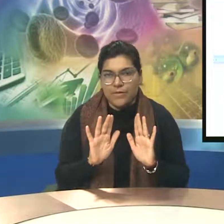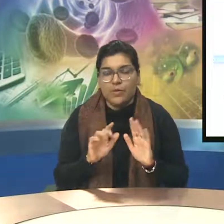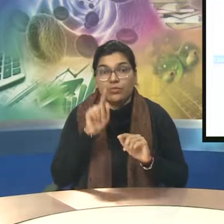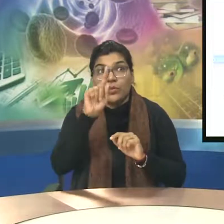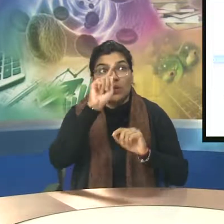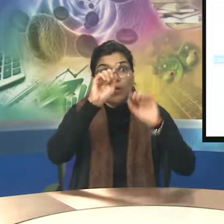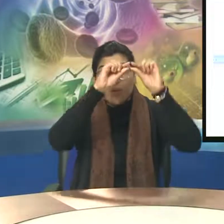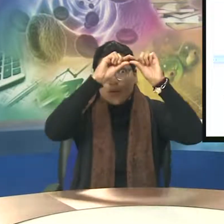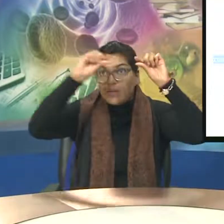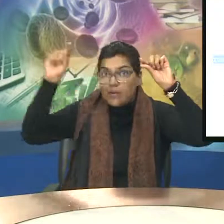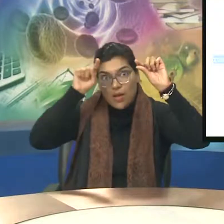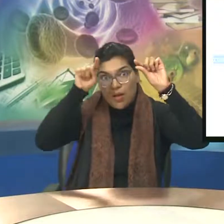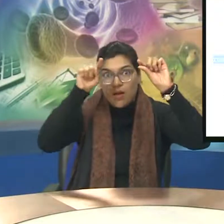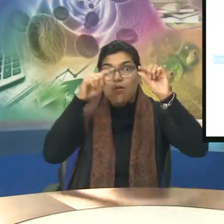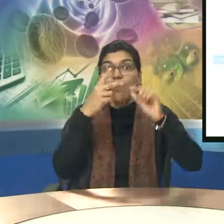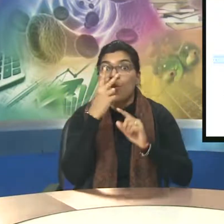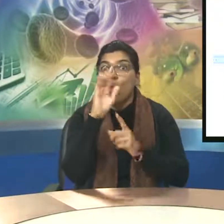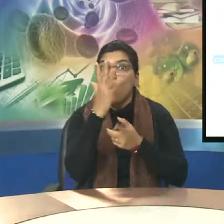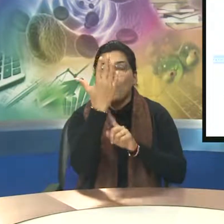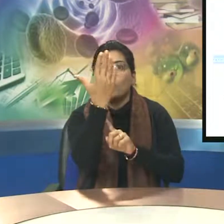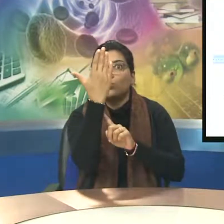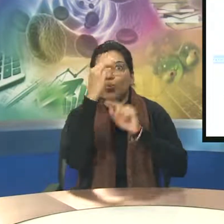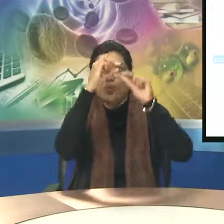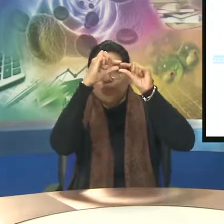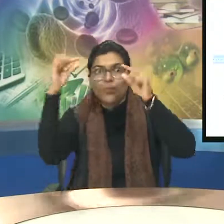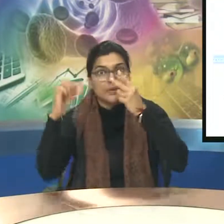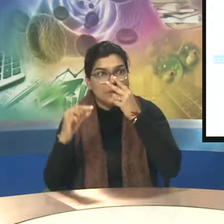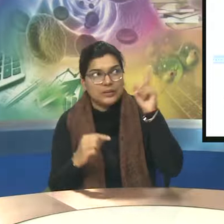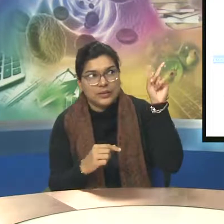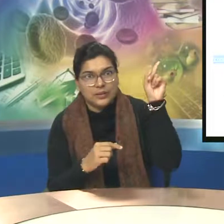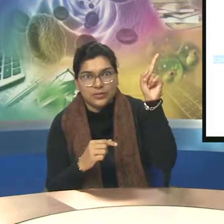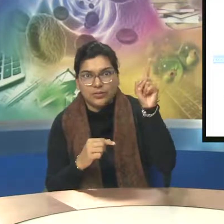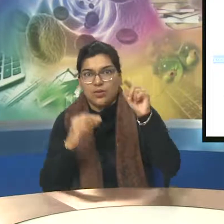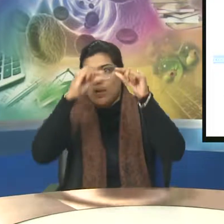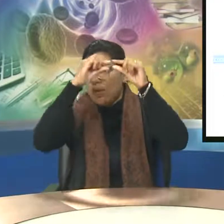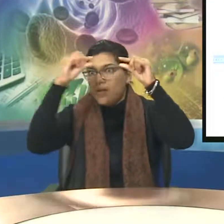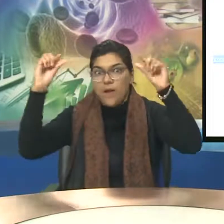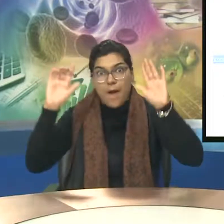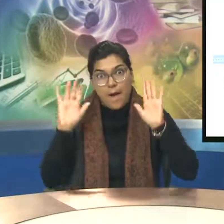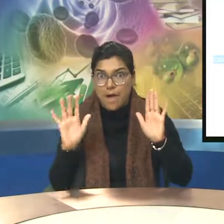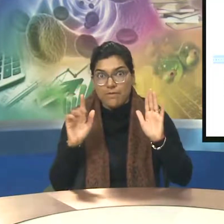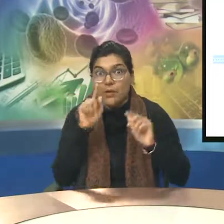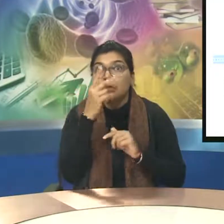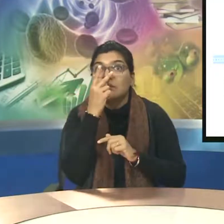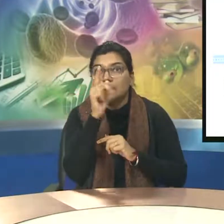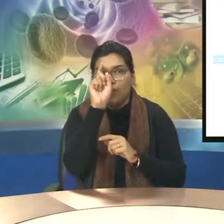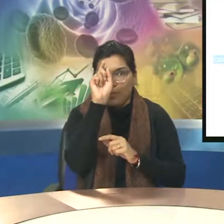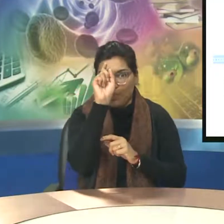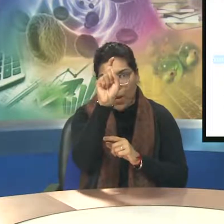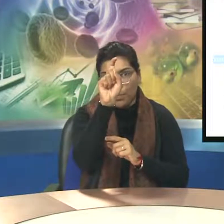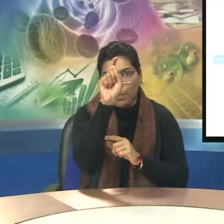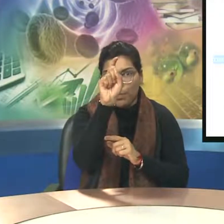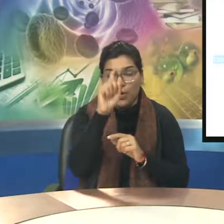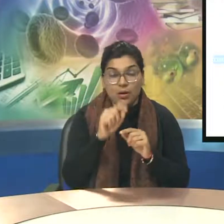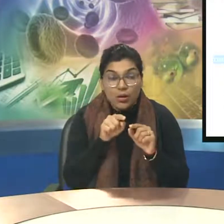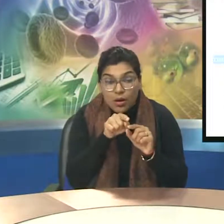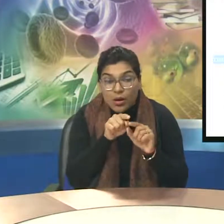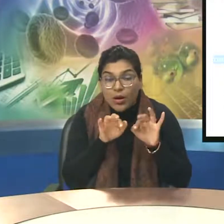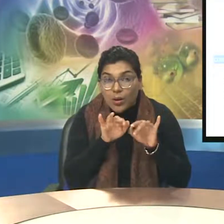For example, you have written a paragraph and on the next paragraph you want everyone to stay focused